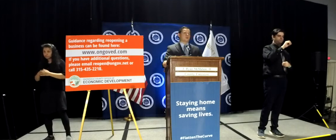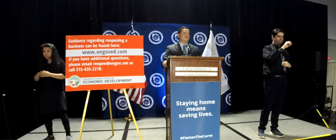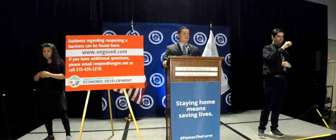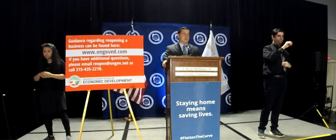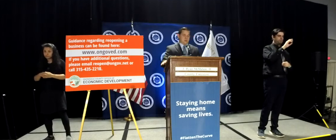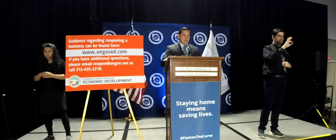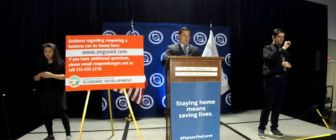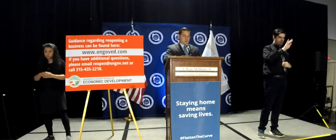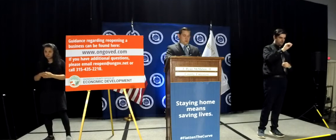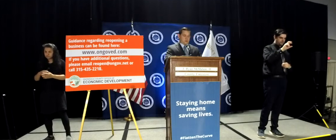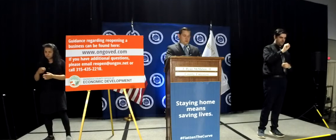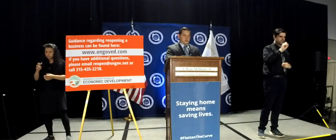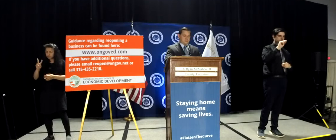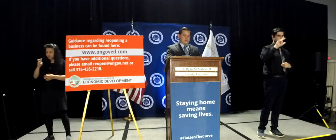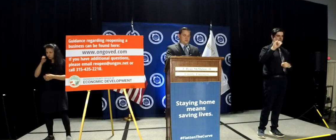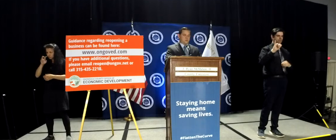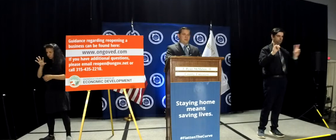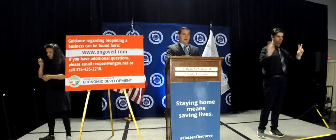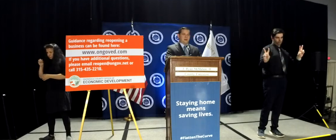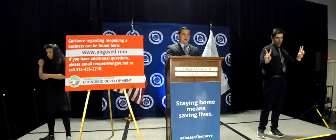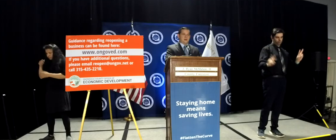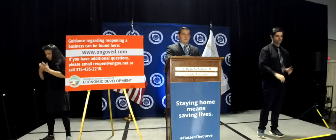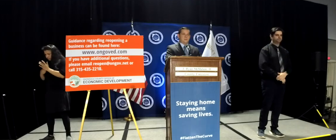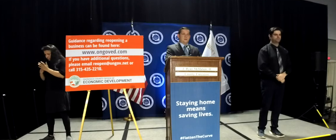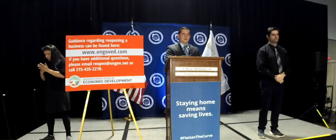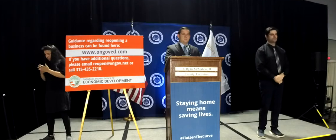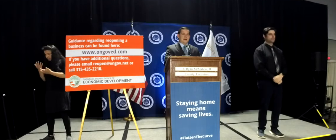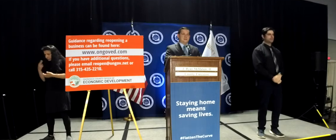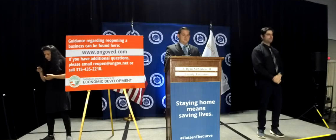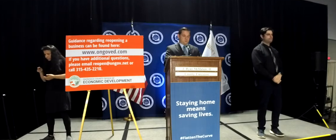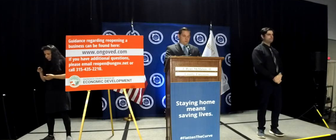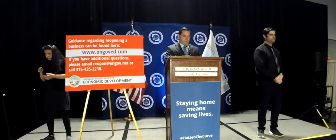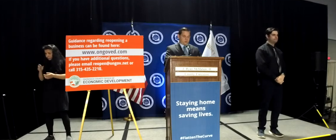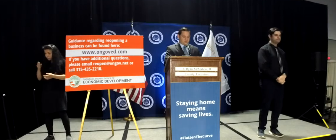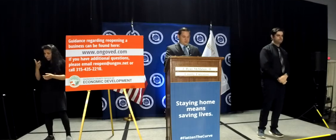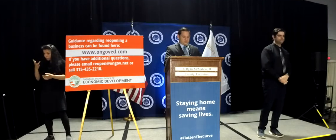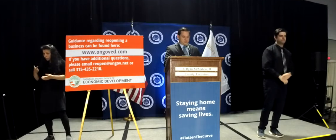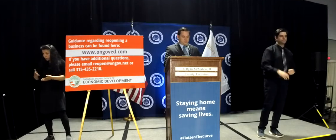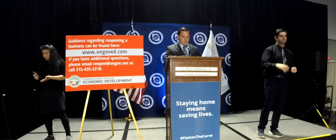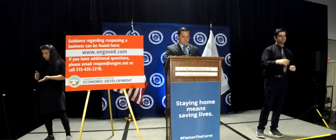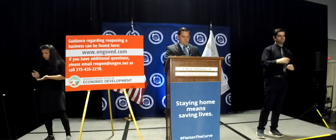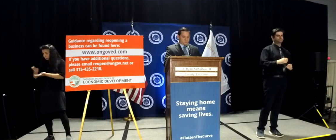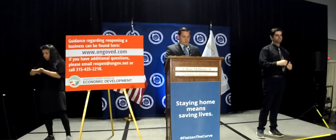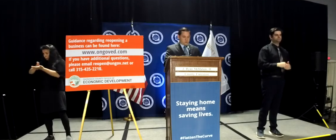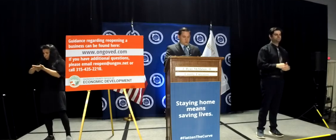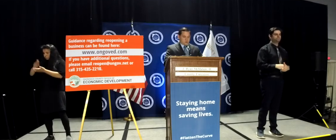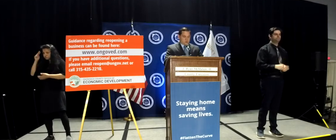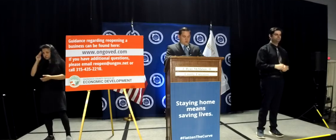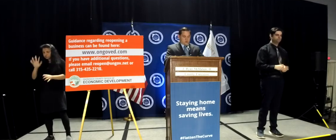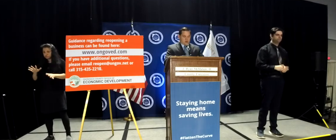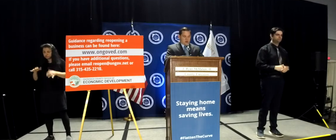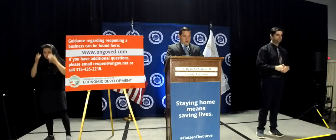about 250. So interesting to see if we get any positives moving forward in some of these numbers.